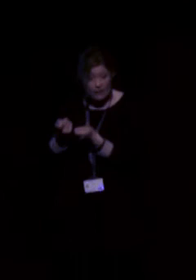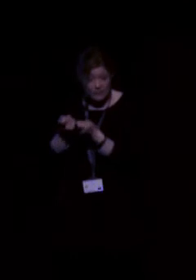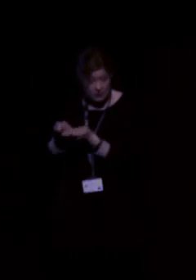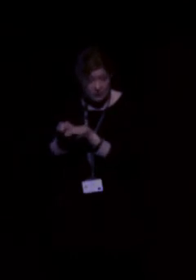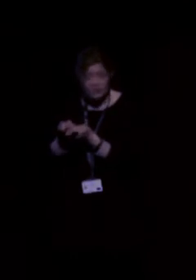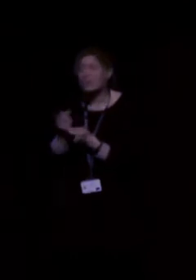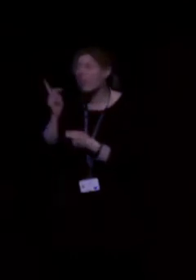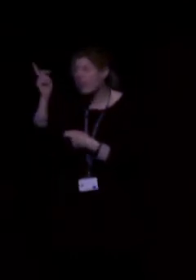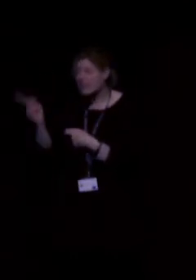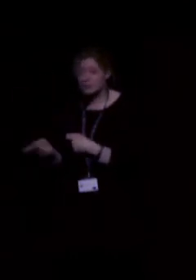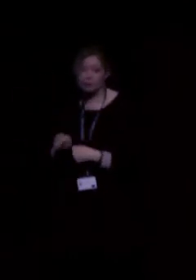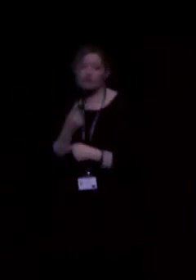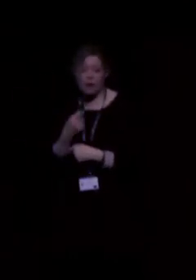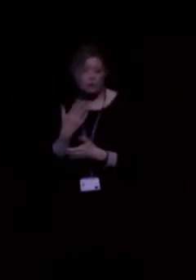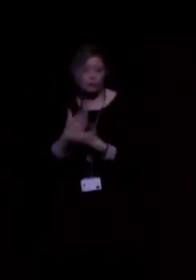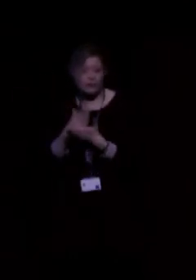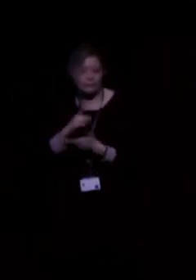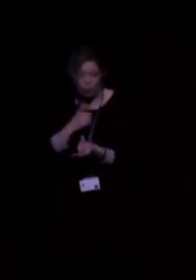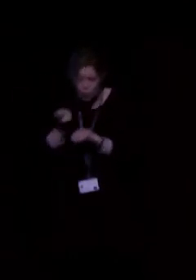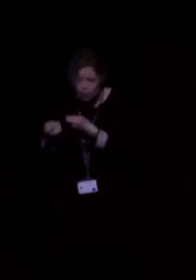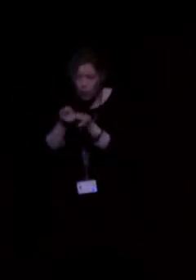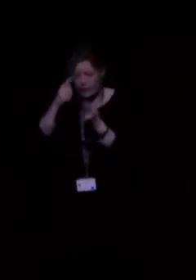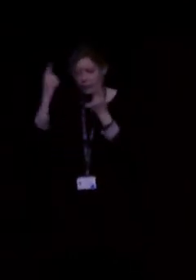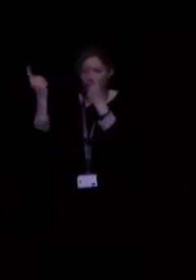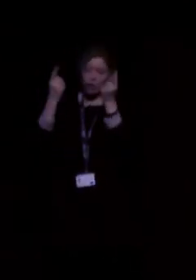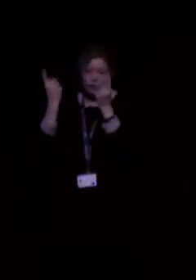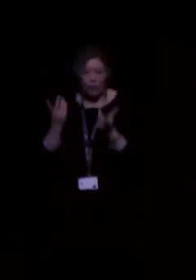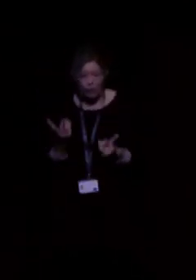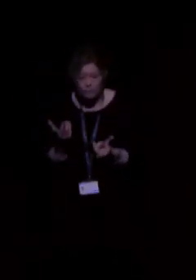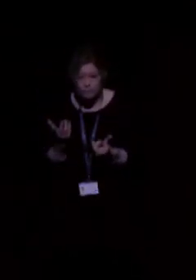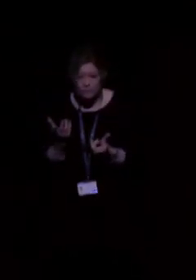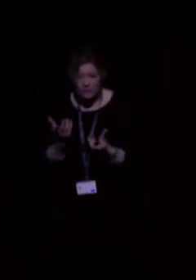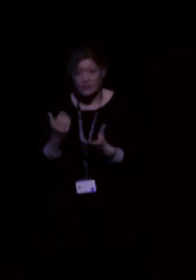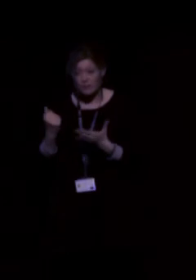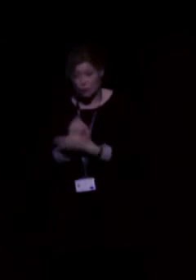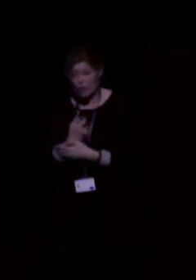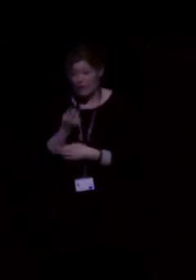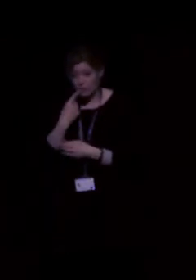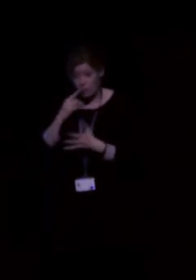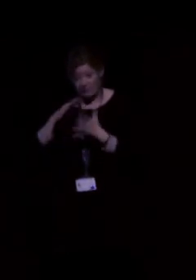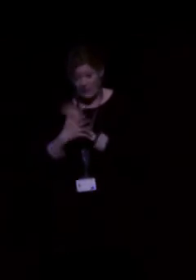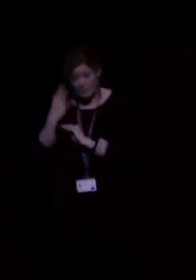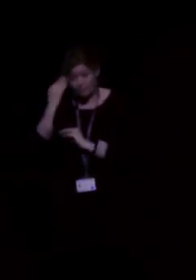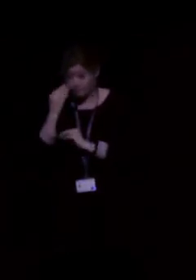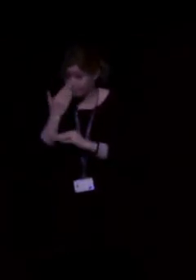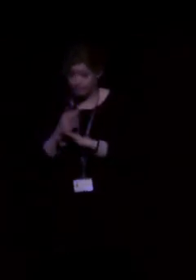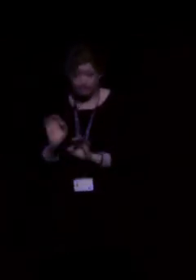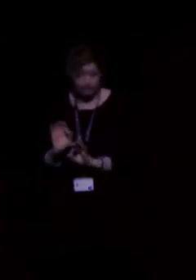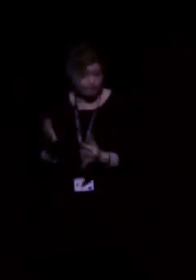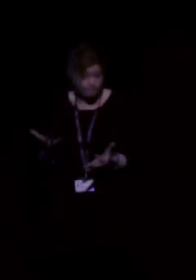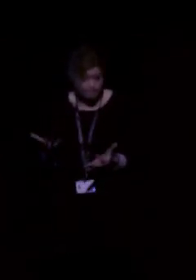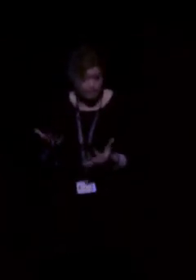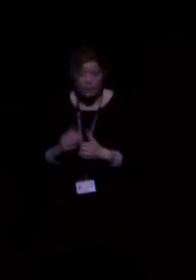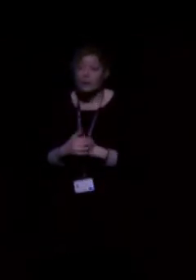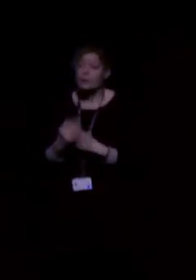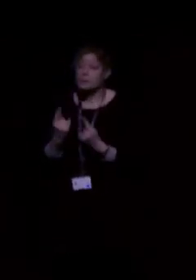the vertigo. And if the disease process takes the hearing, there's very little that can be done. But one very effective tool that